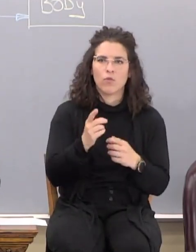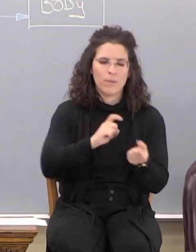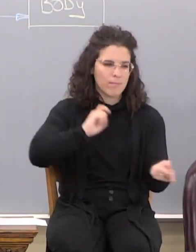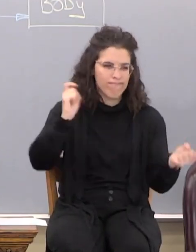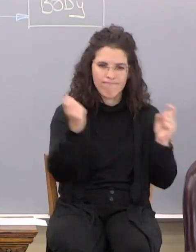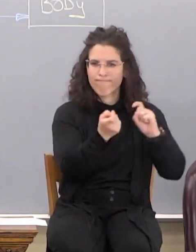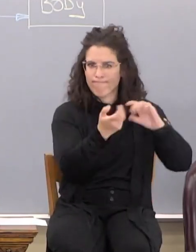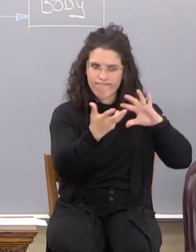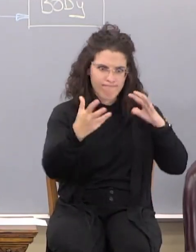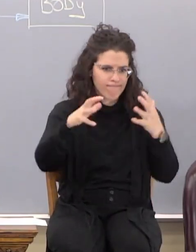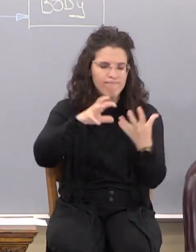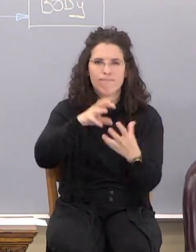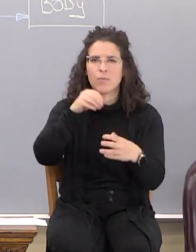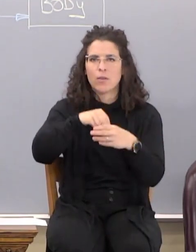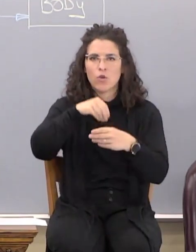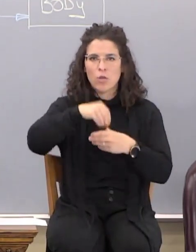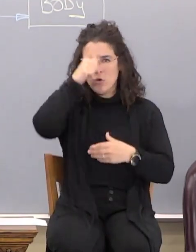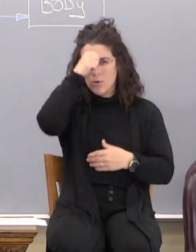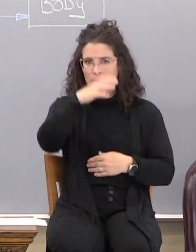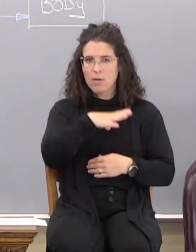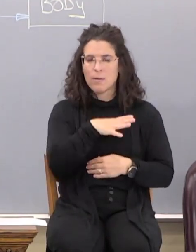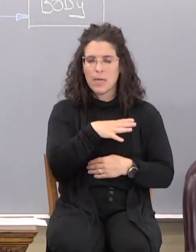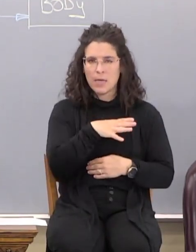radically transformed in your inner man